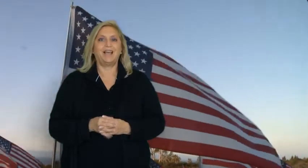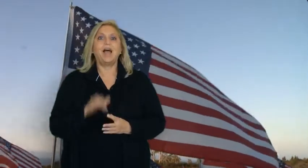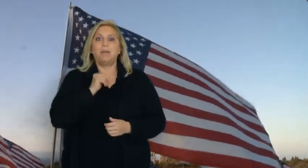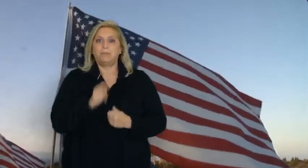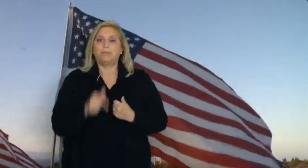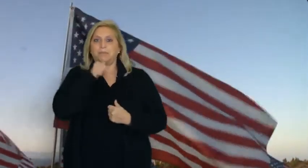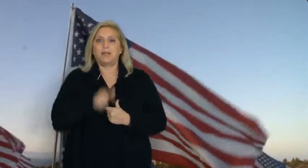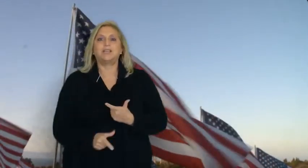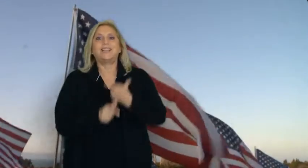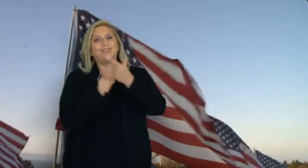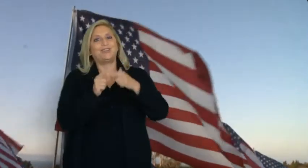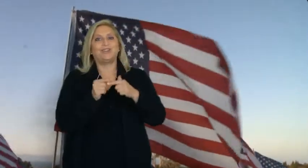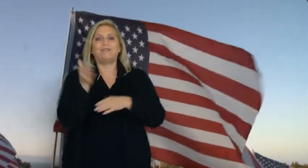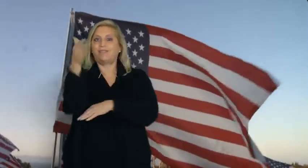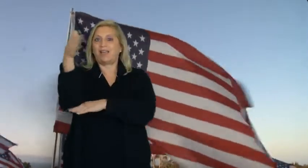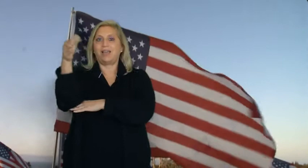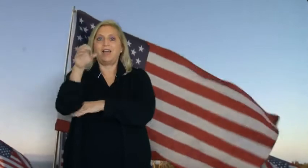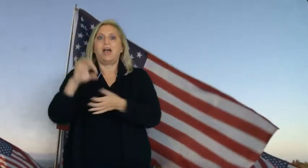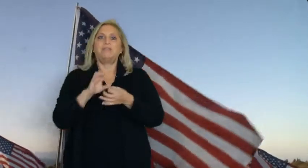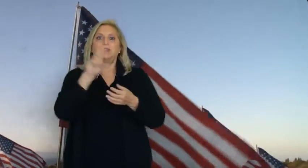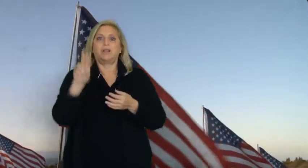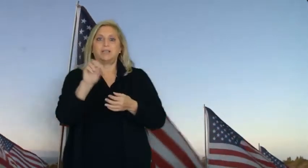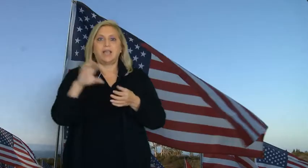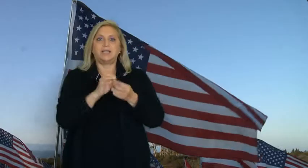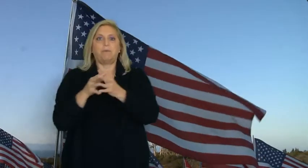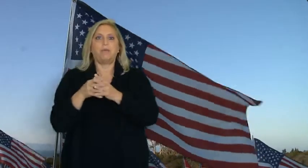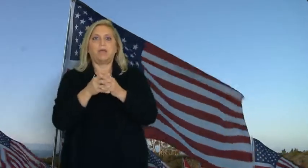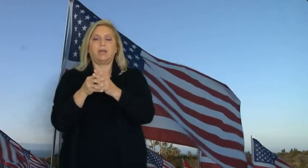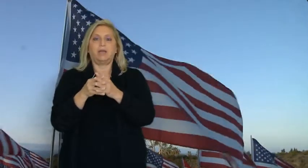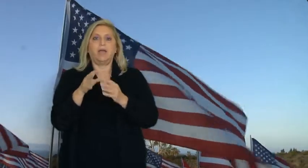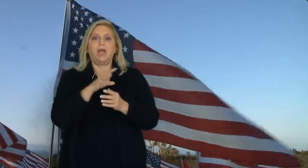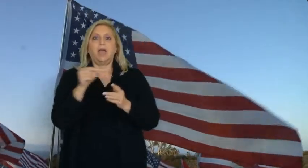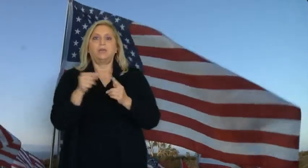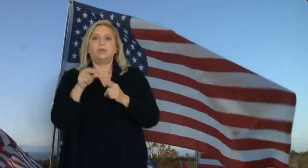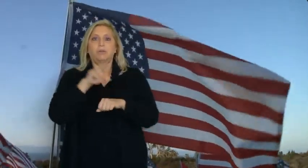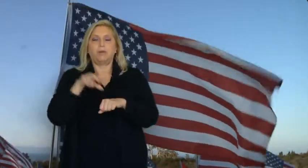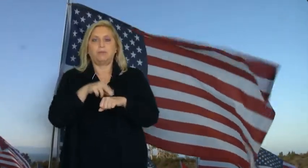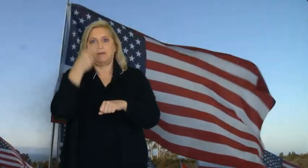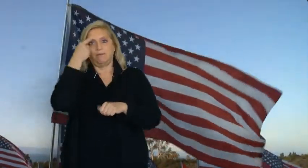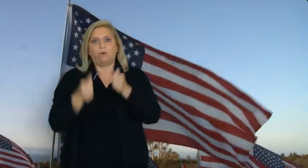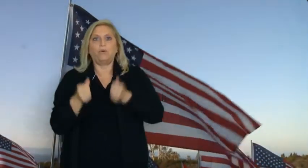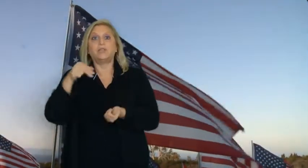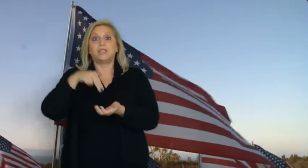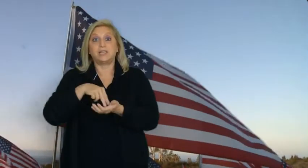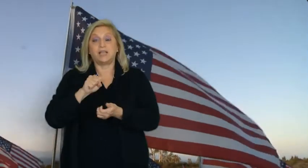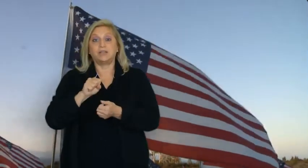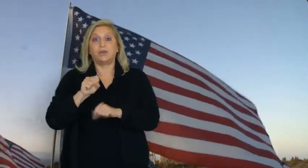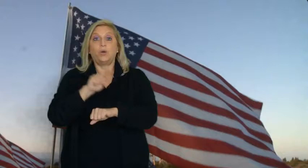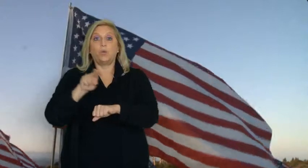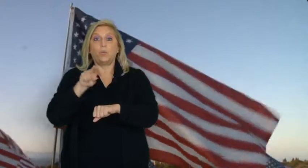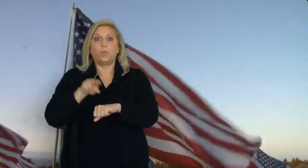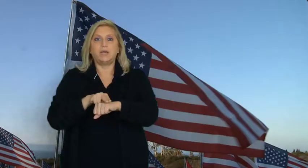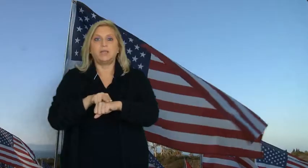I pledge allegiance to the flag of the United States of America and to the republic for which it